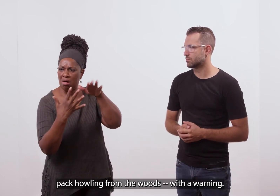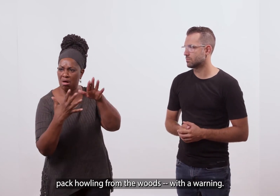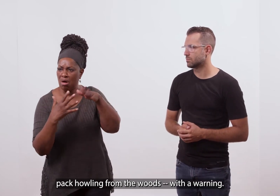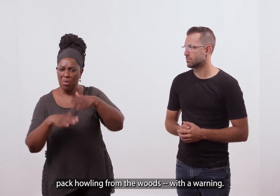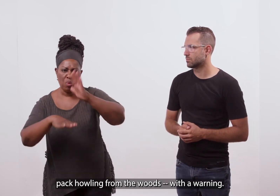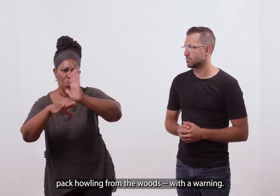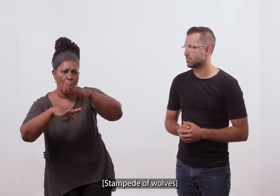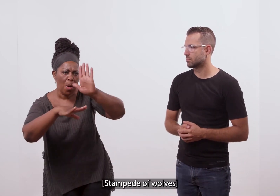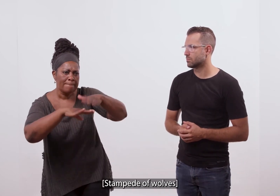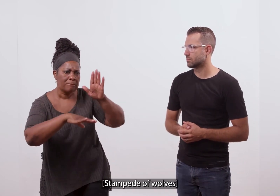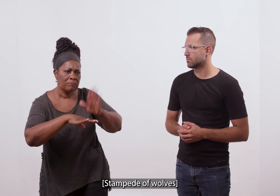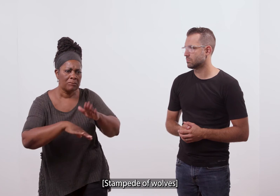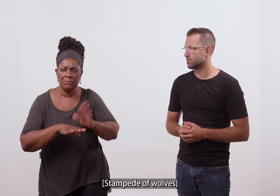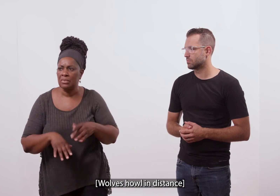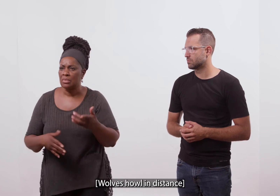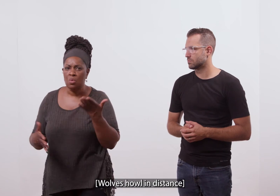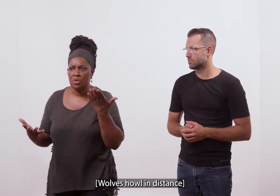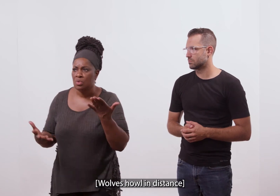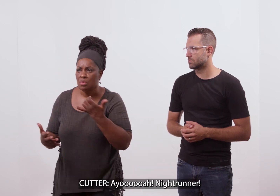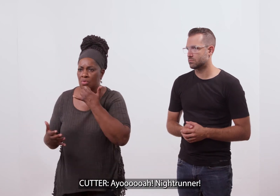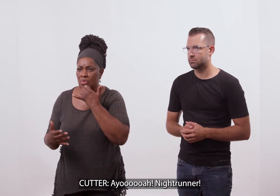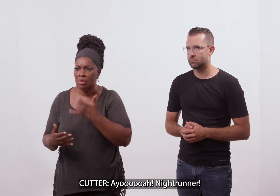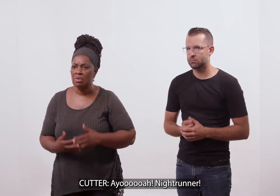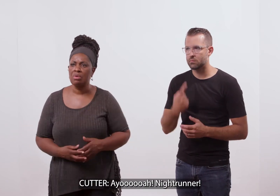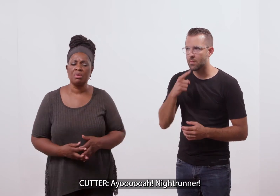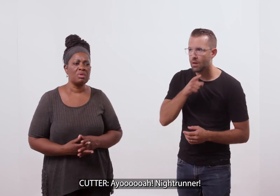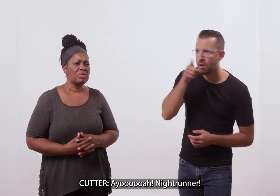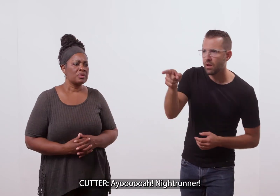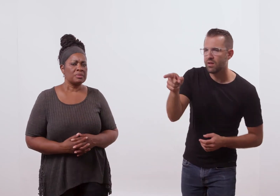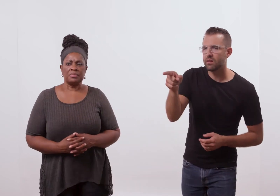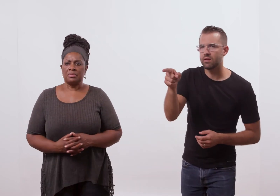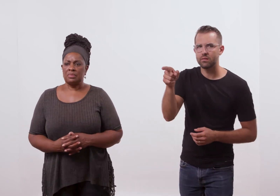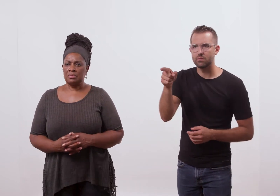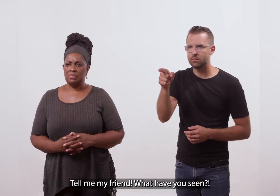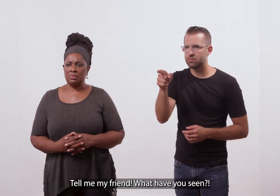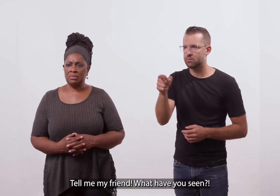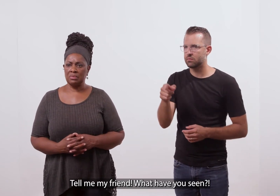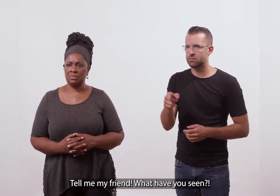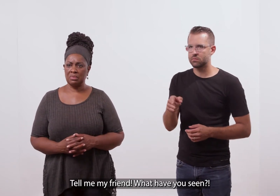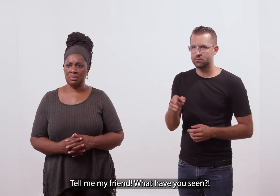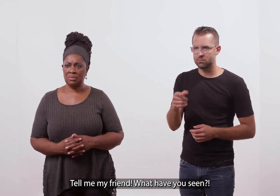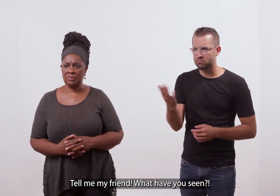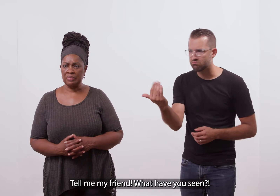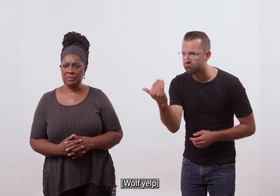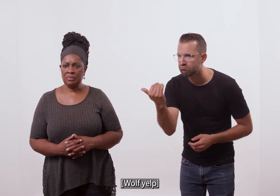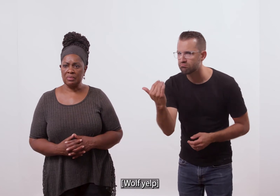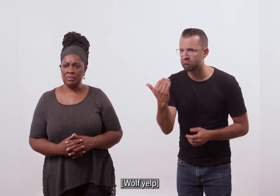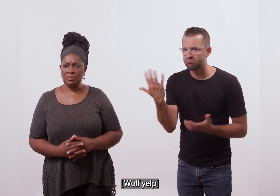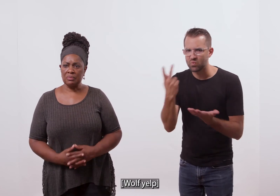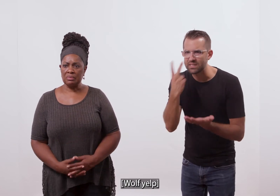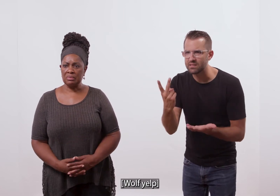a warning. There he is. Iowa! Night Runner! Tell me, my friend. What have you seen?